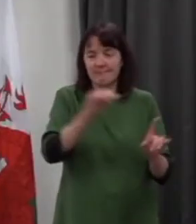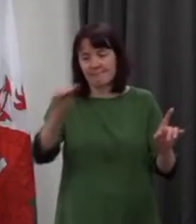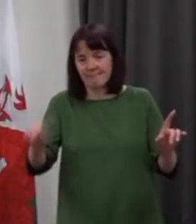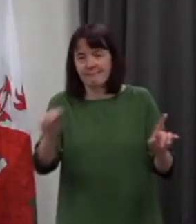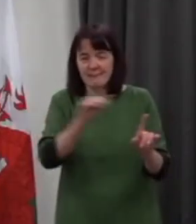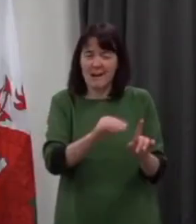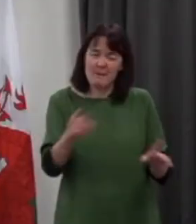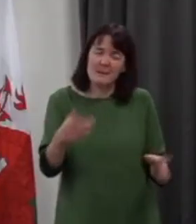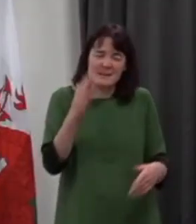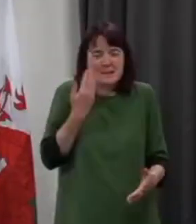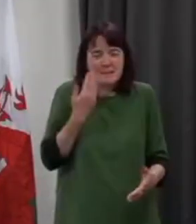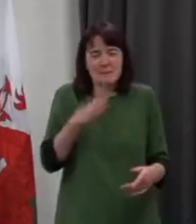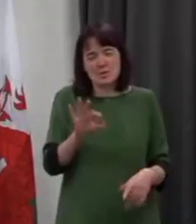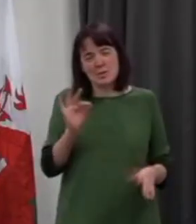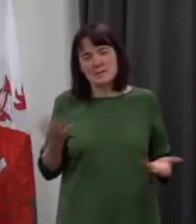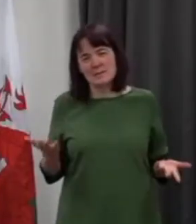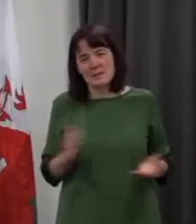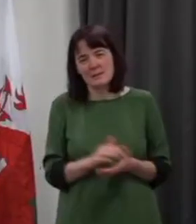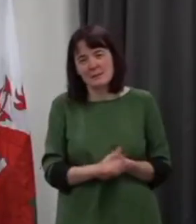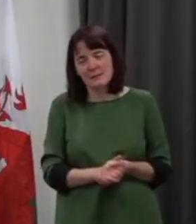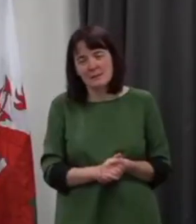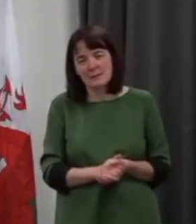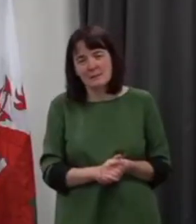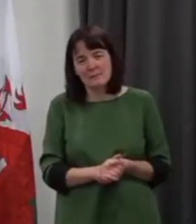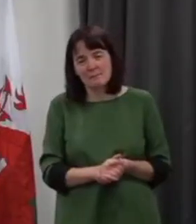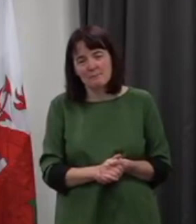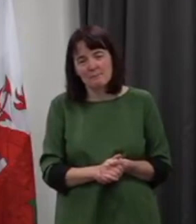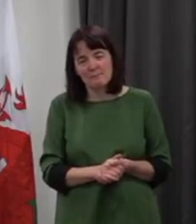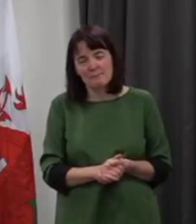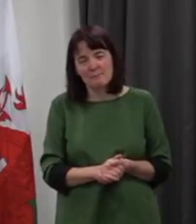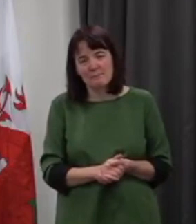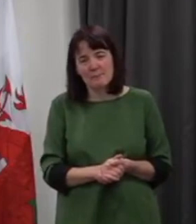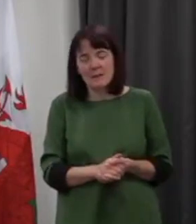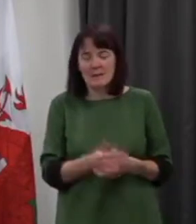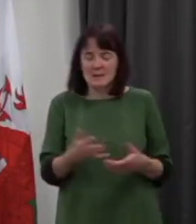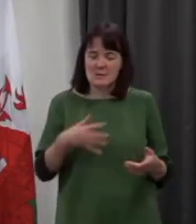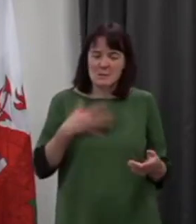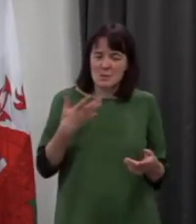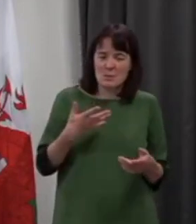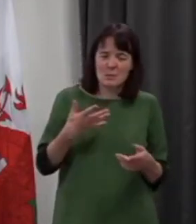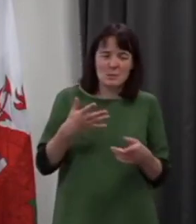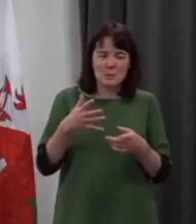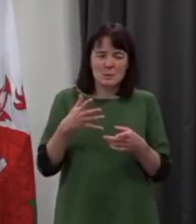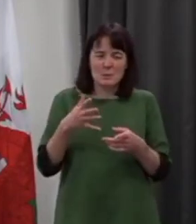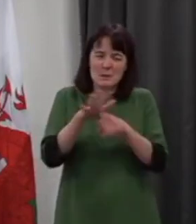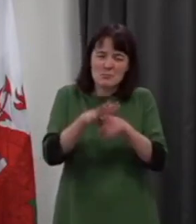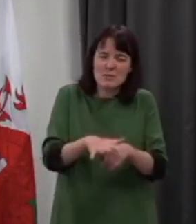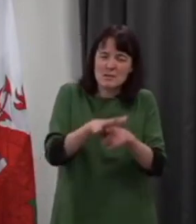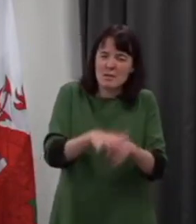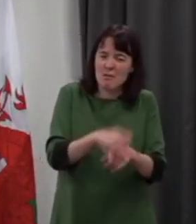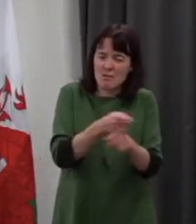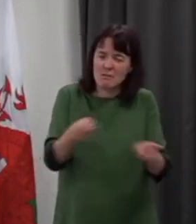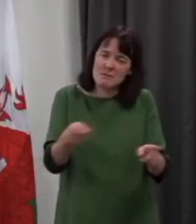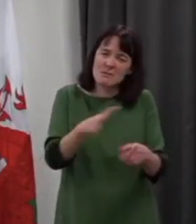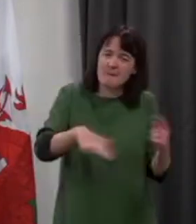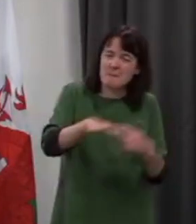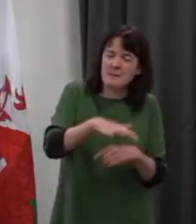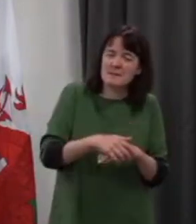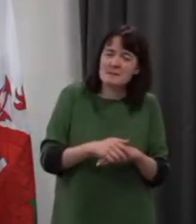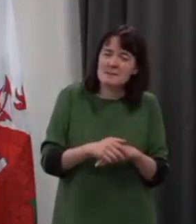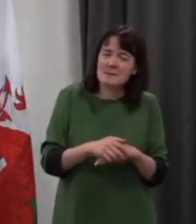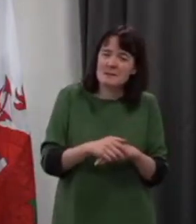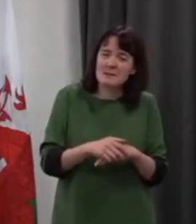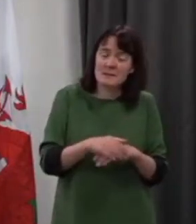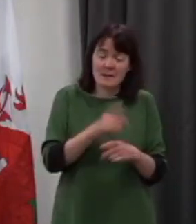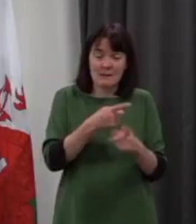sensible choice. Otherwise, we put significant strain on those relationships. Actually, for those people who are isolating and following